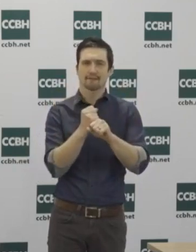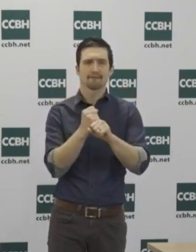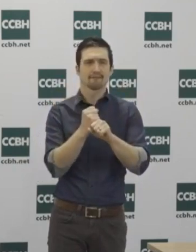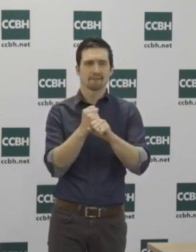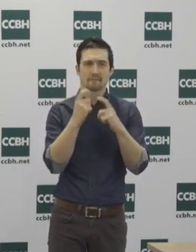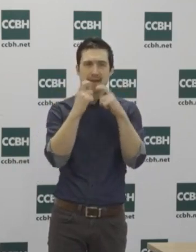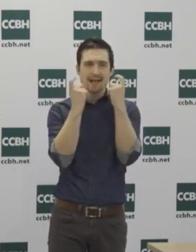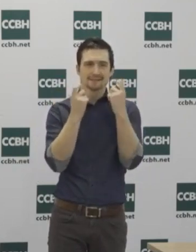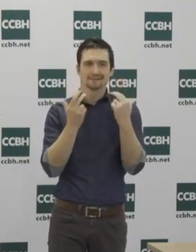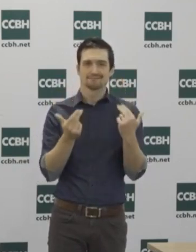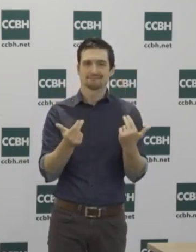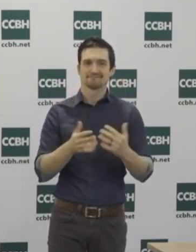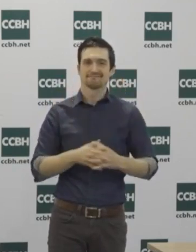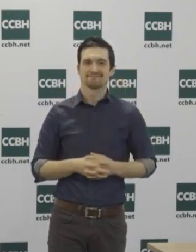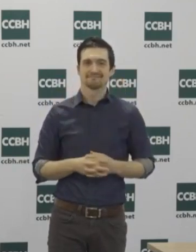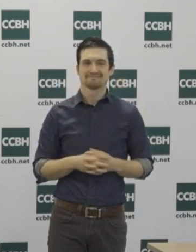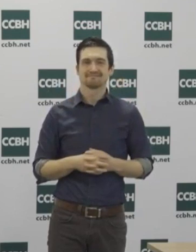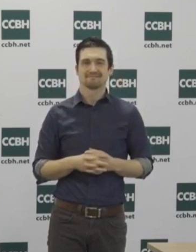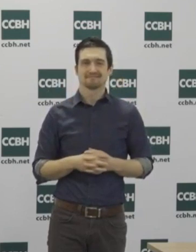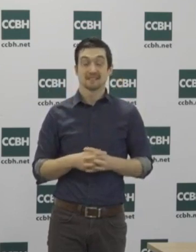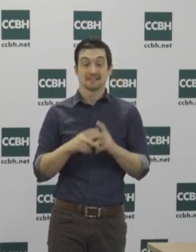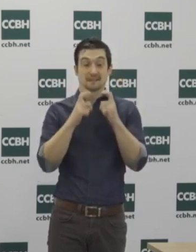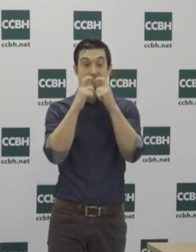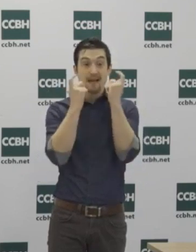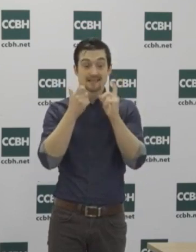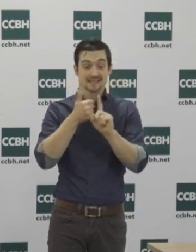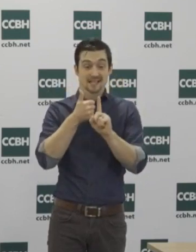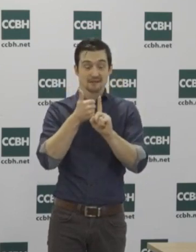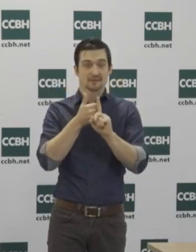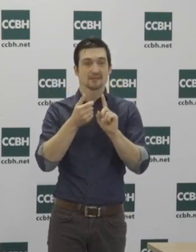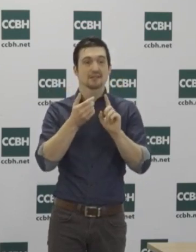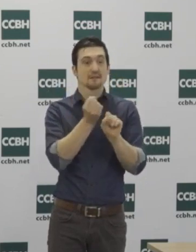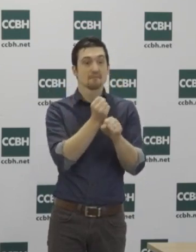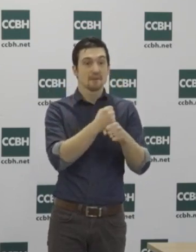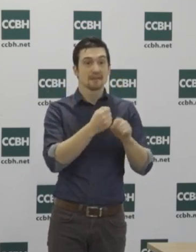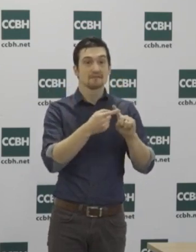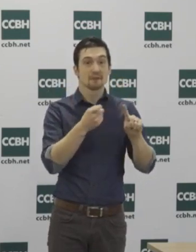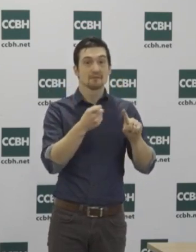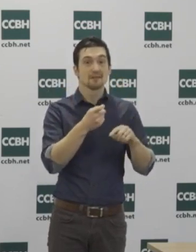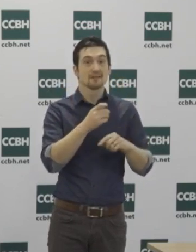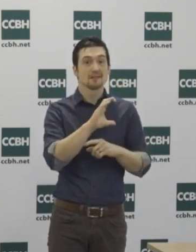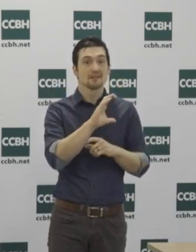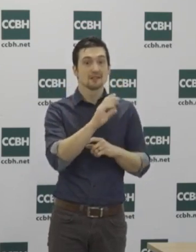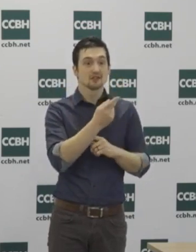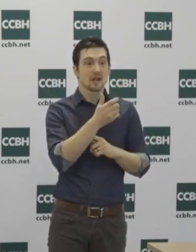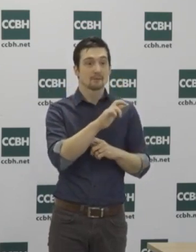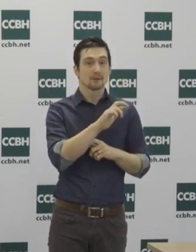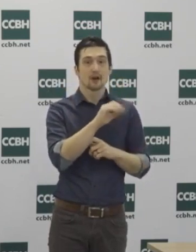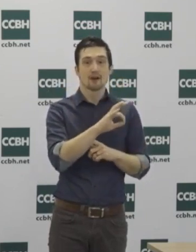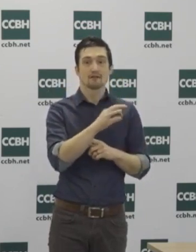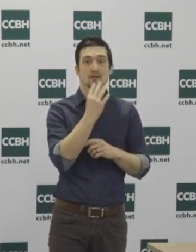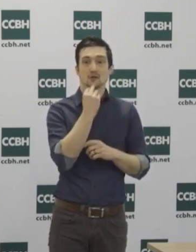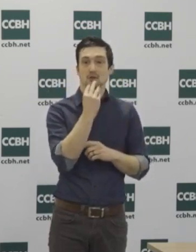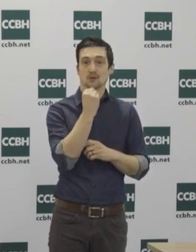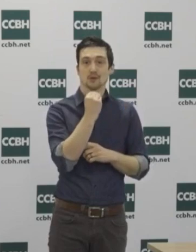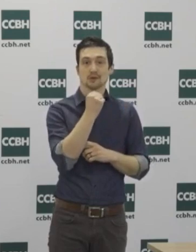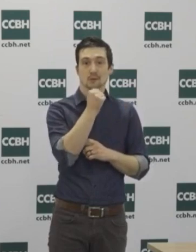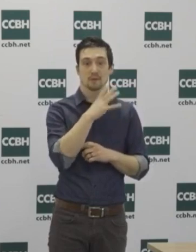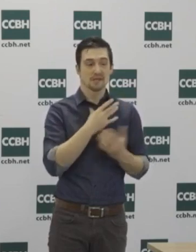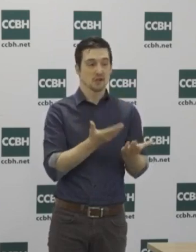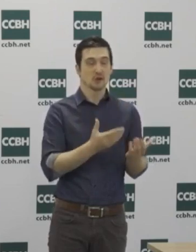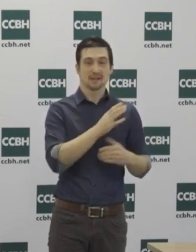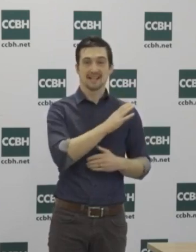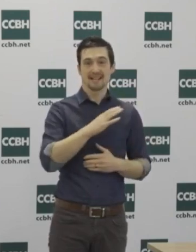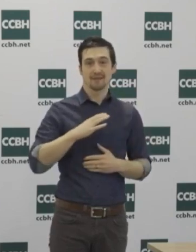today. The mask was made by the Cleveland chapter of the National Council of Jewish Women. They've made